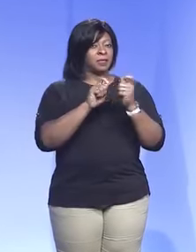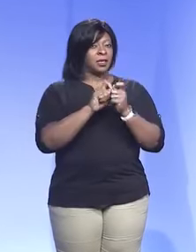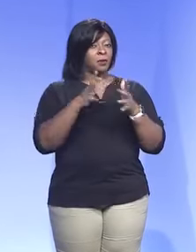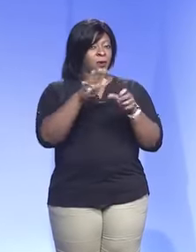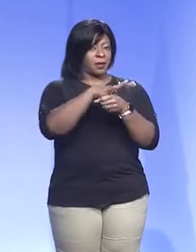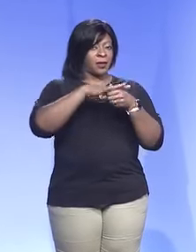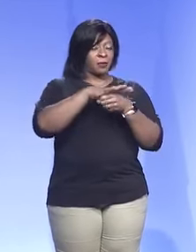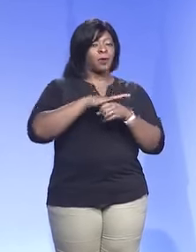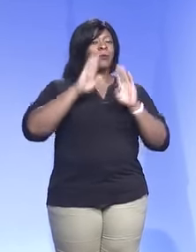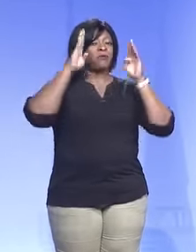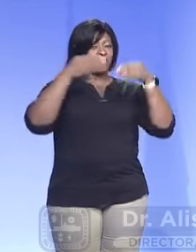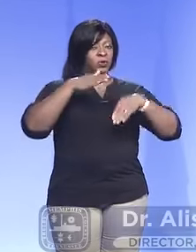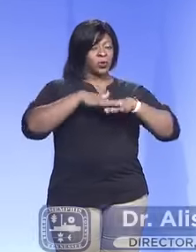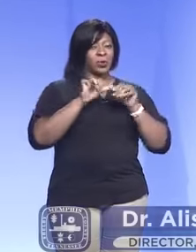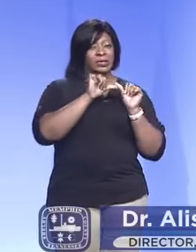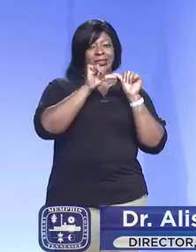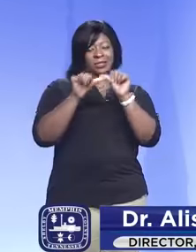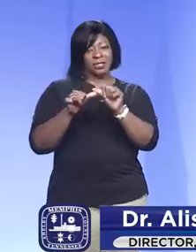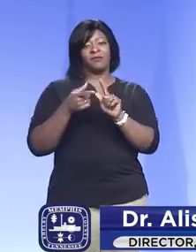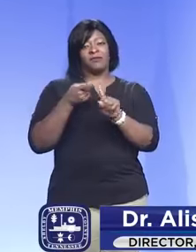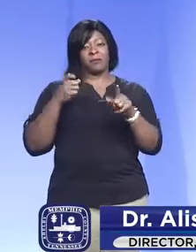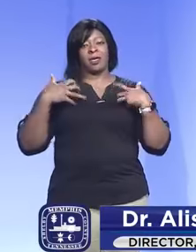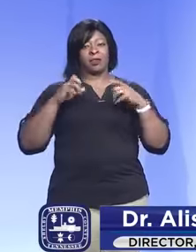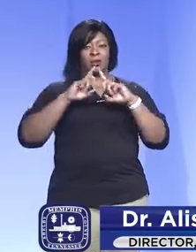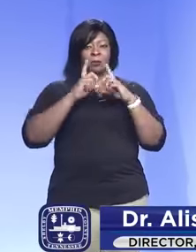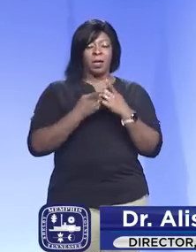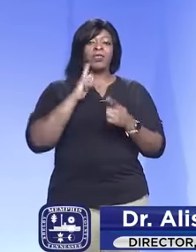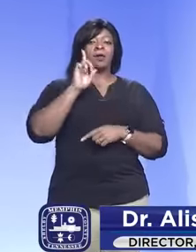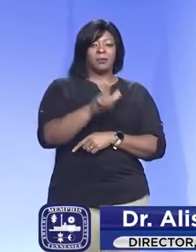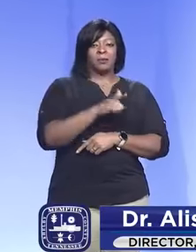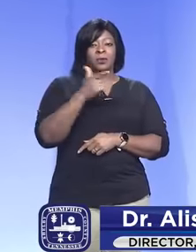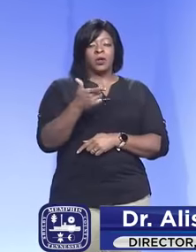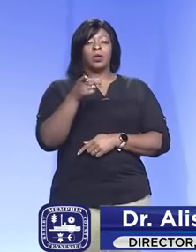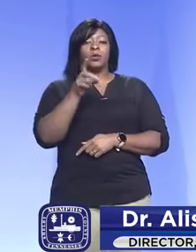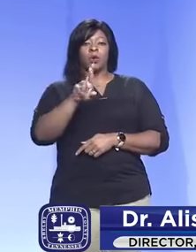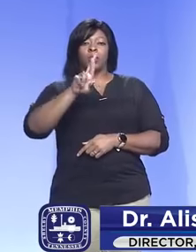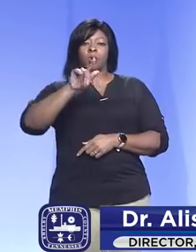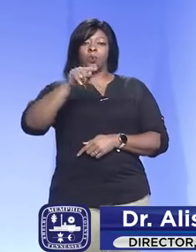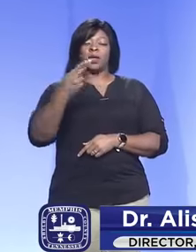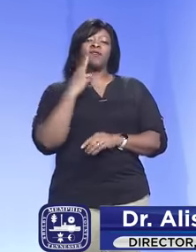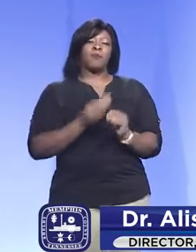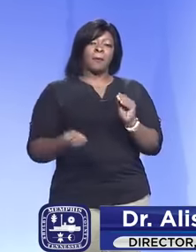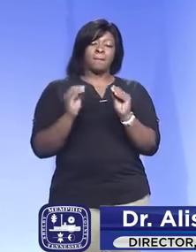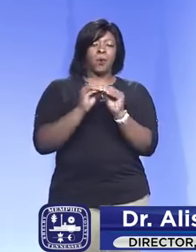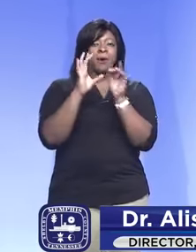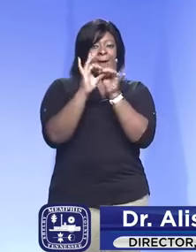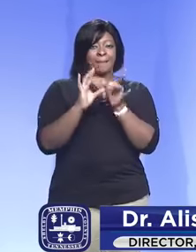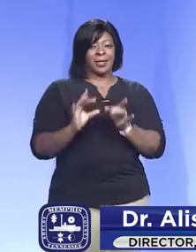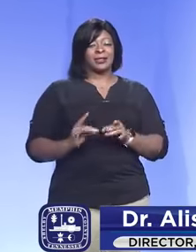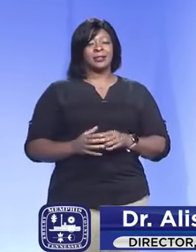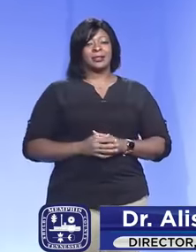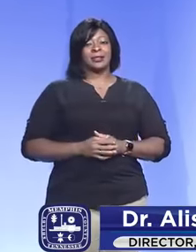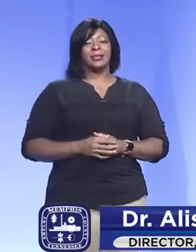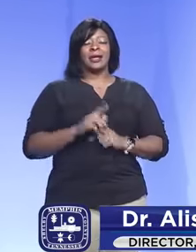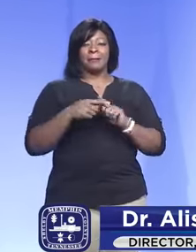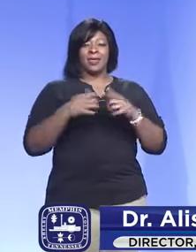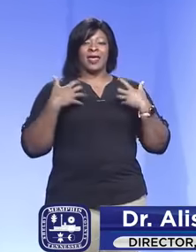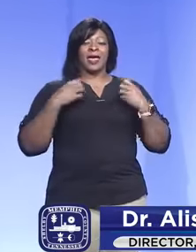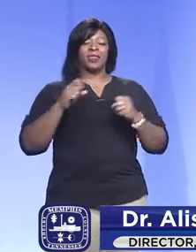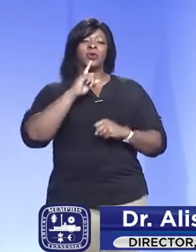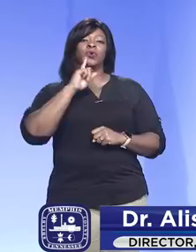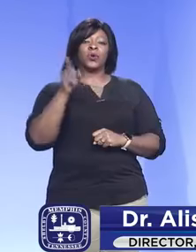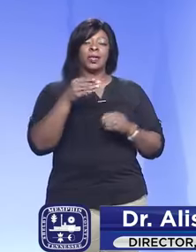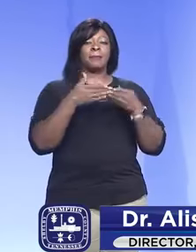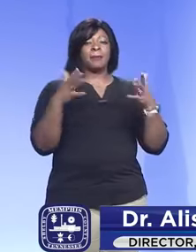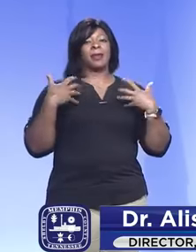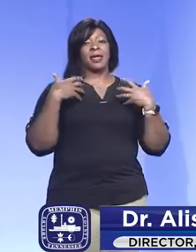we'll continue to focus on as a health department. Then I'll turn it over to Dr. Randolph for some additional comments around the health directive and